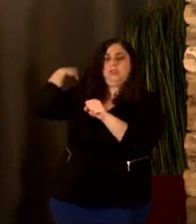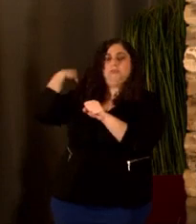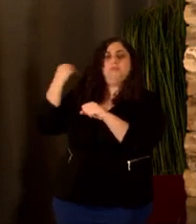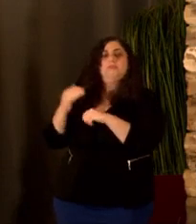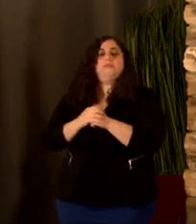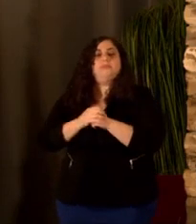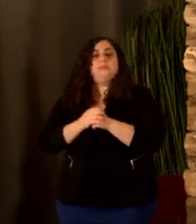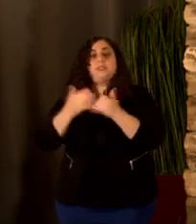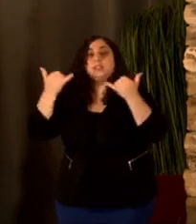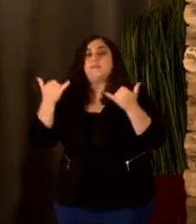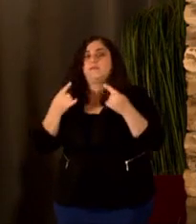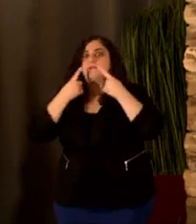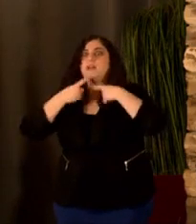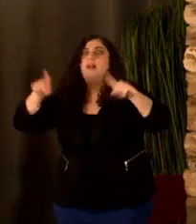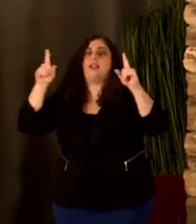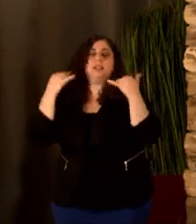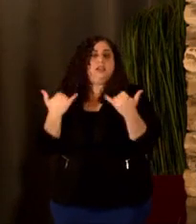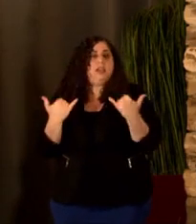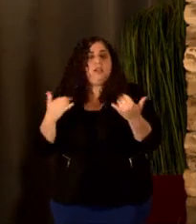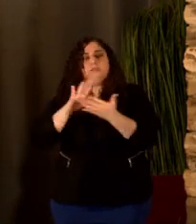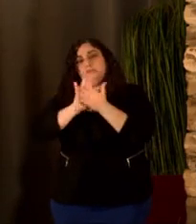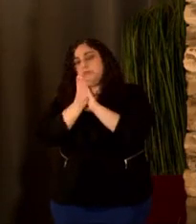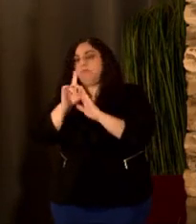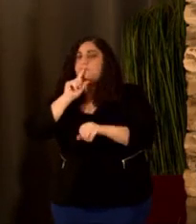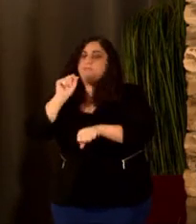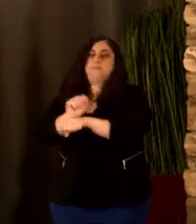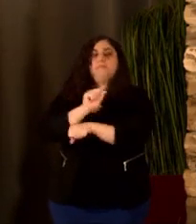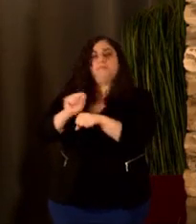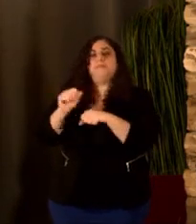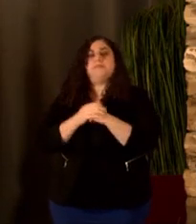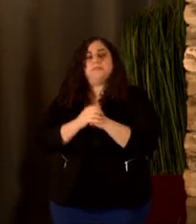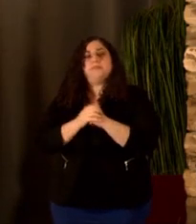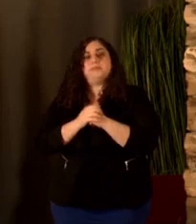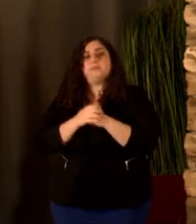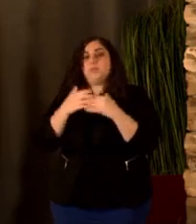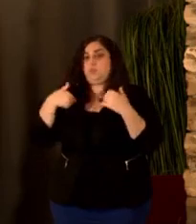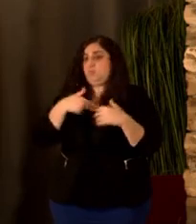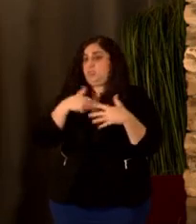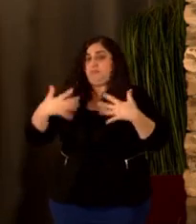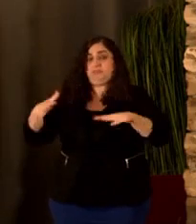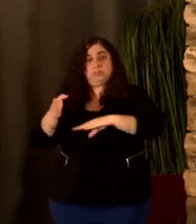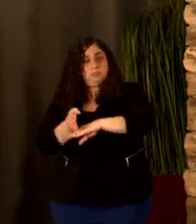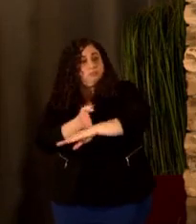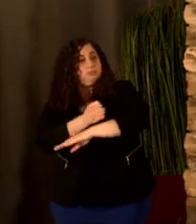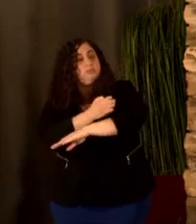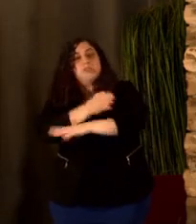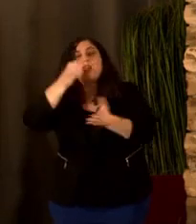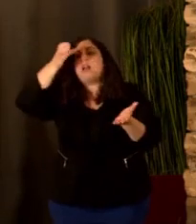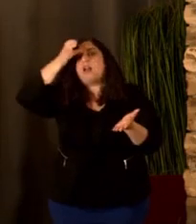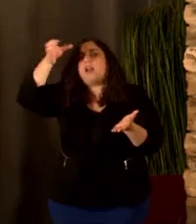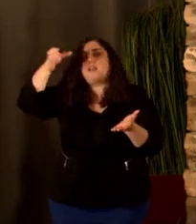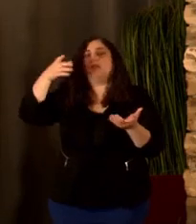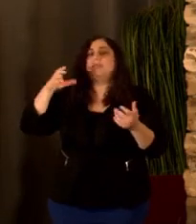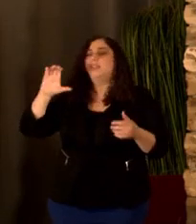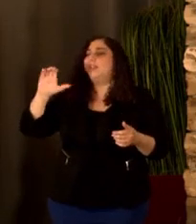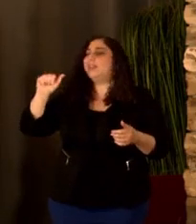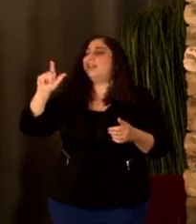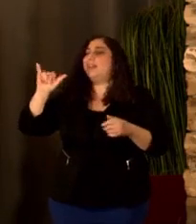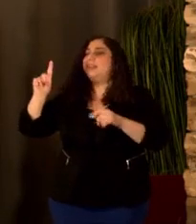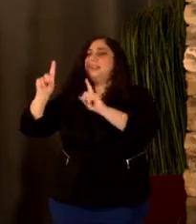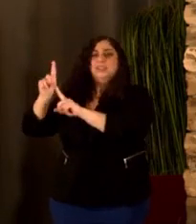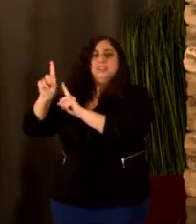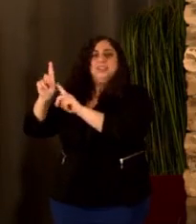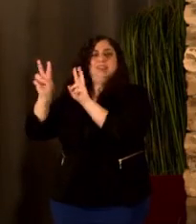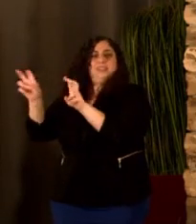coming to fruition. We're making market improvements to the concept of CalAIM through the lessons